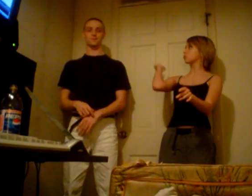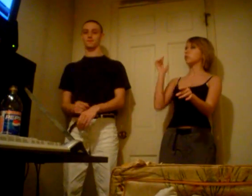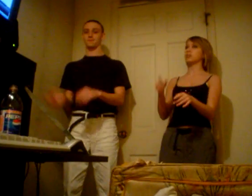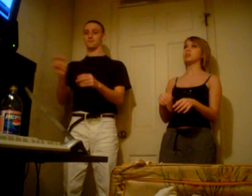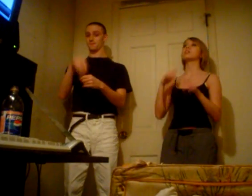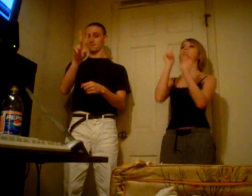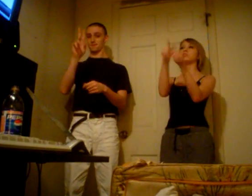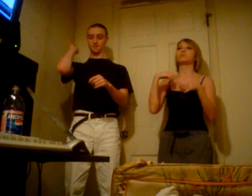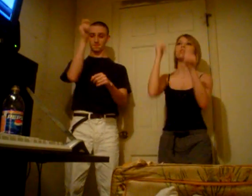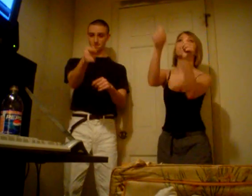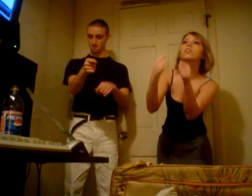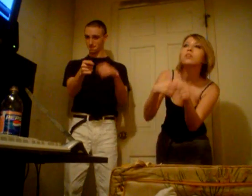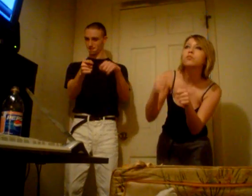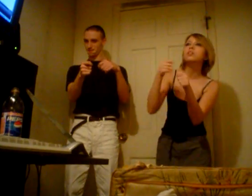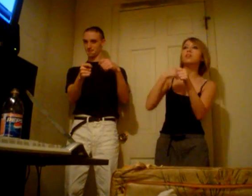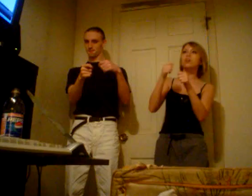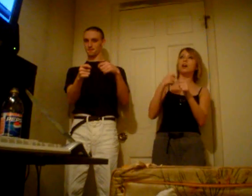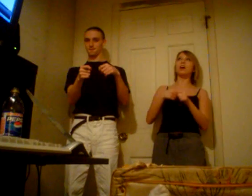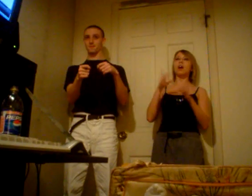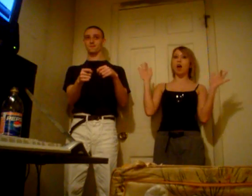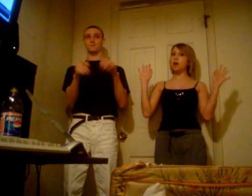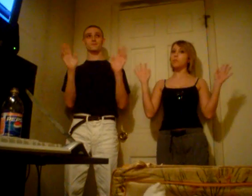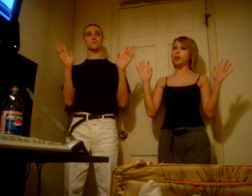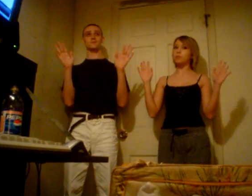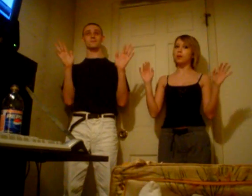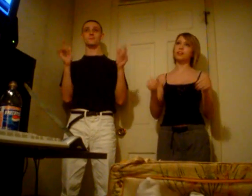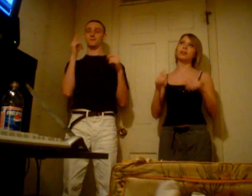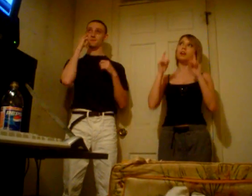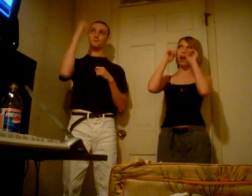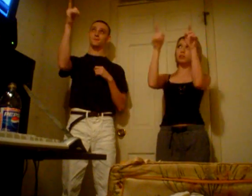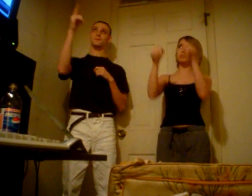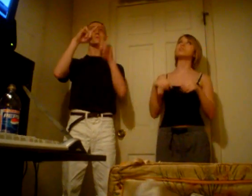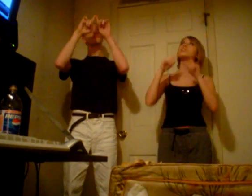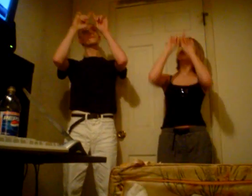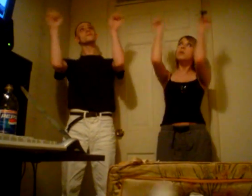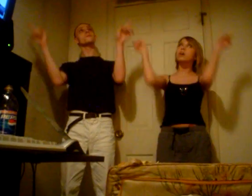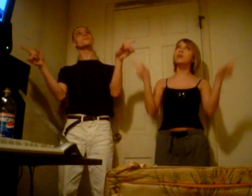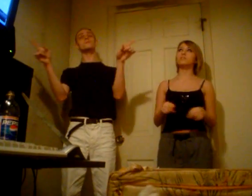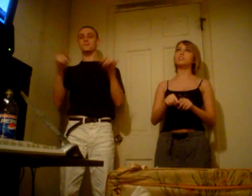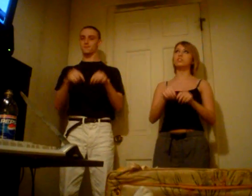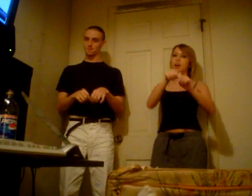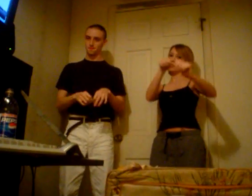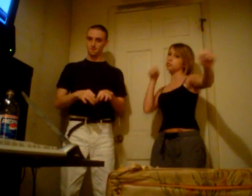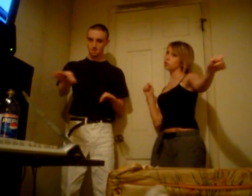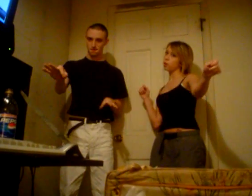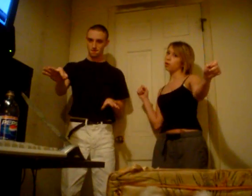Into something real Wide awake and I can see the perfect sky is torn